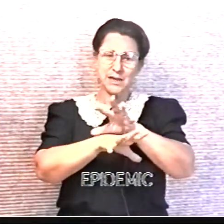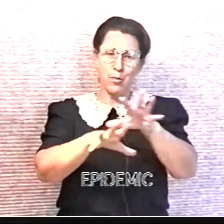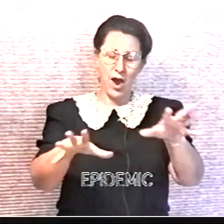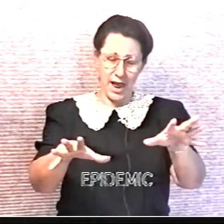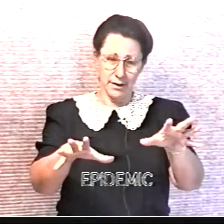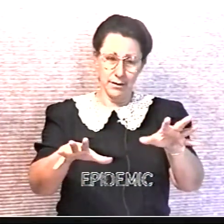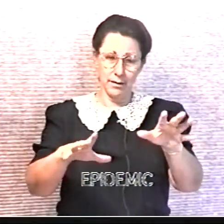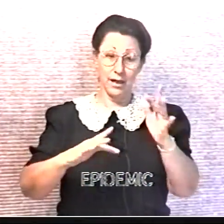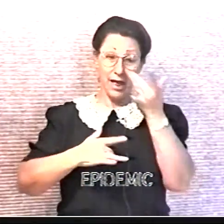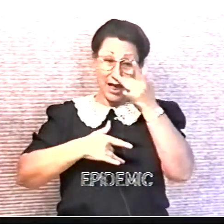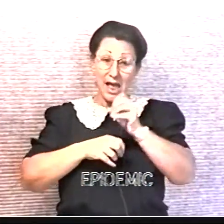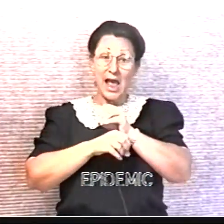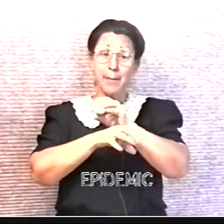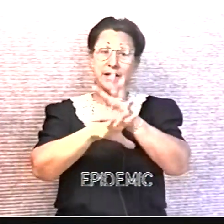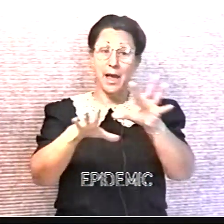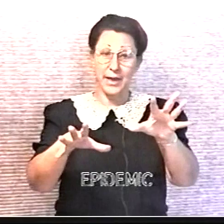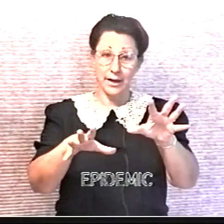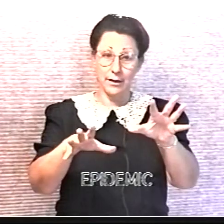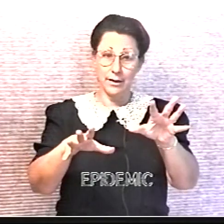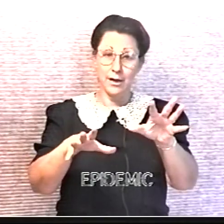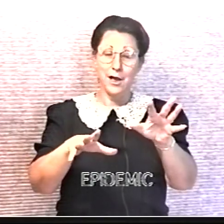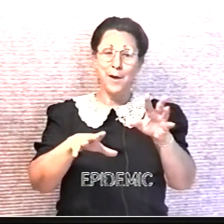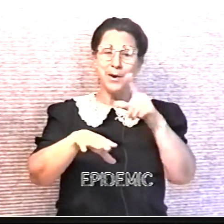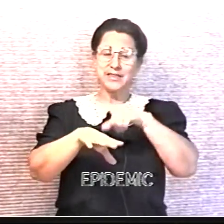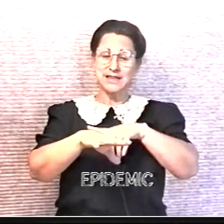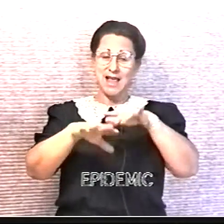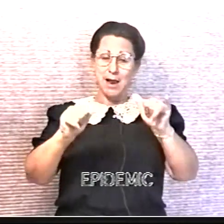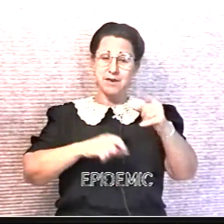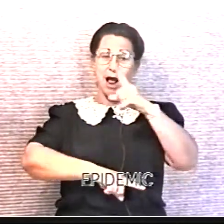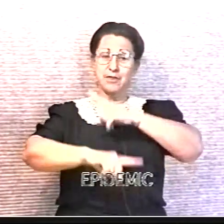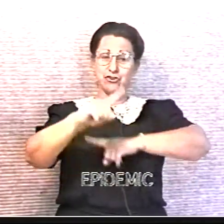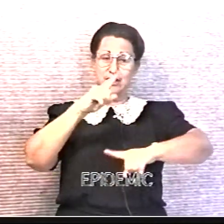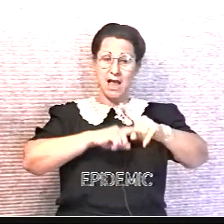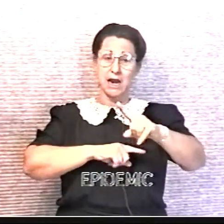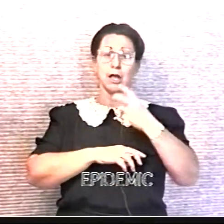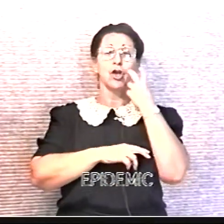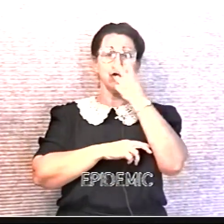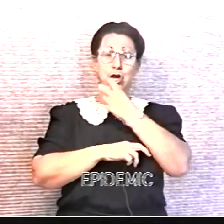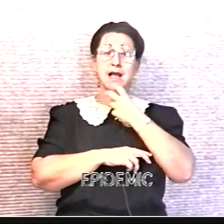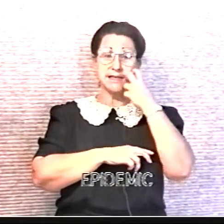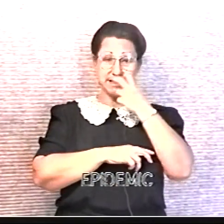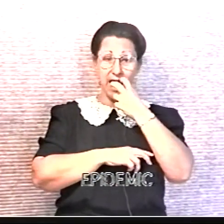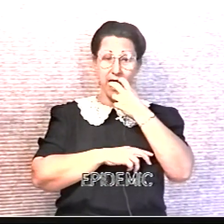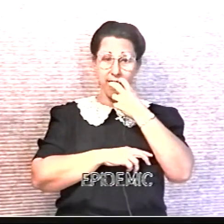spread, epidemic. But at the same time that you're signing, you can say